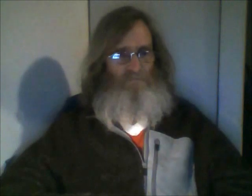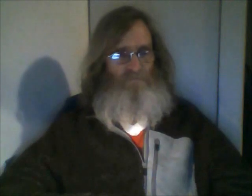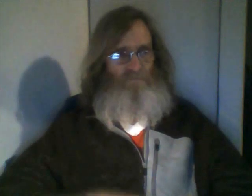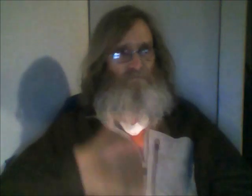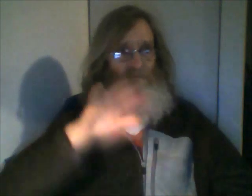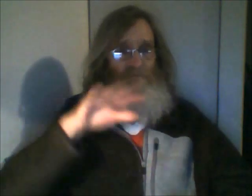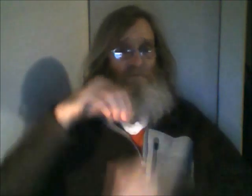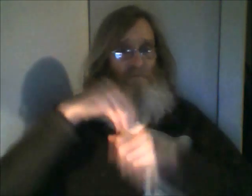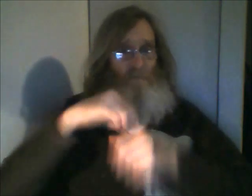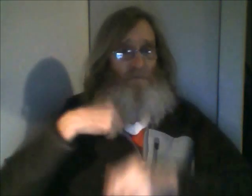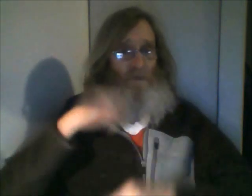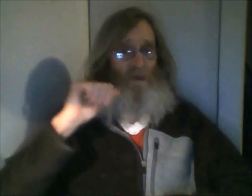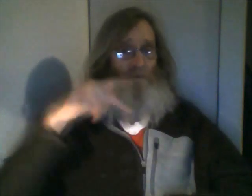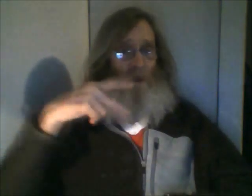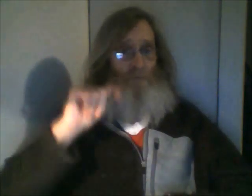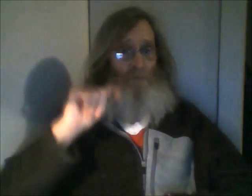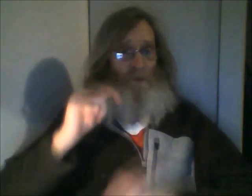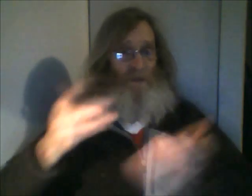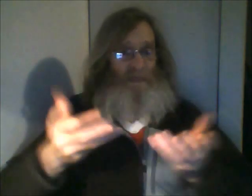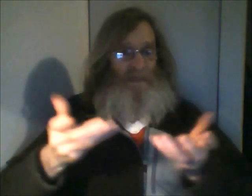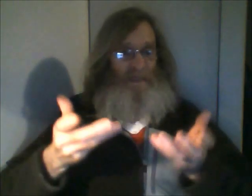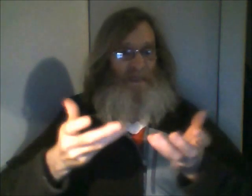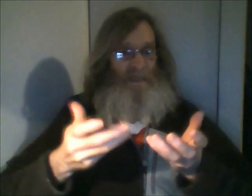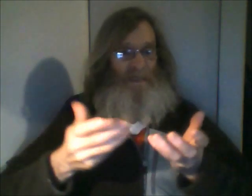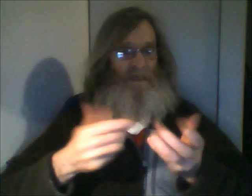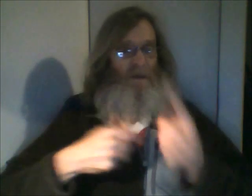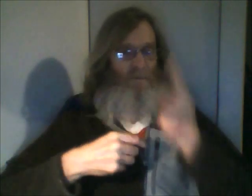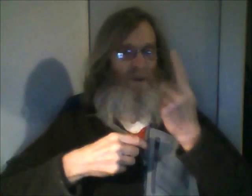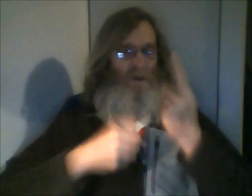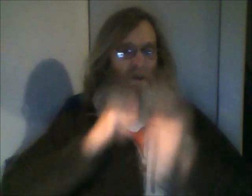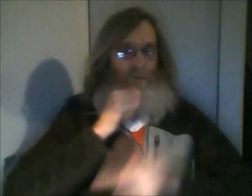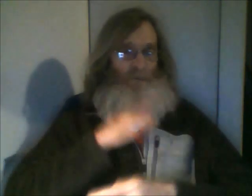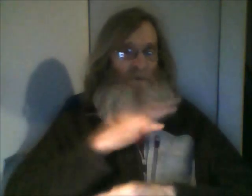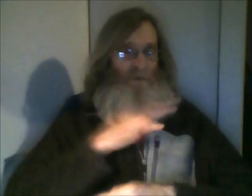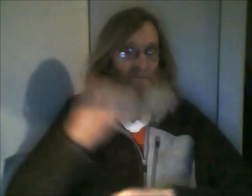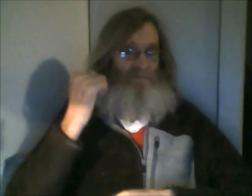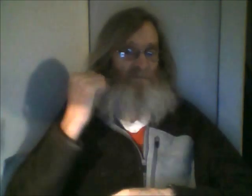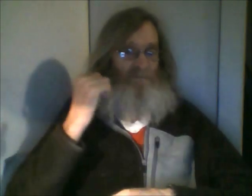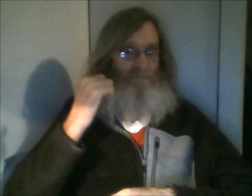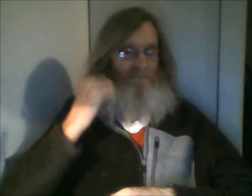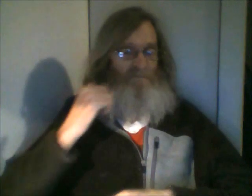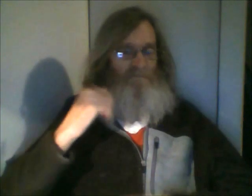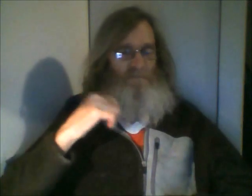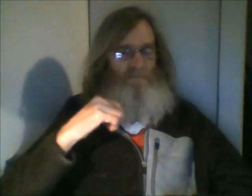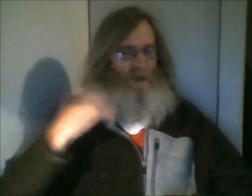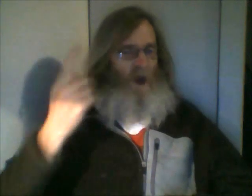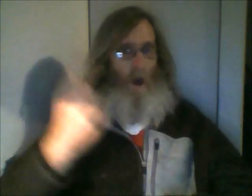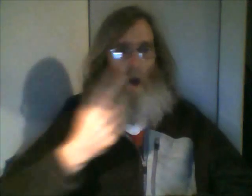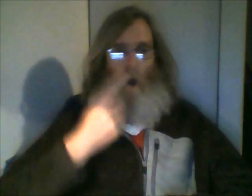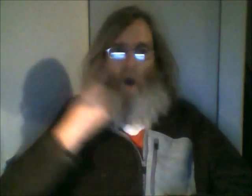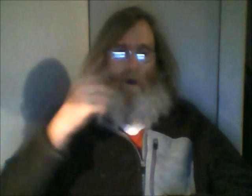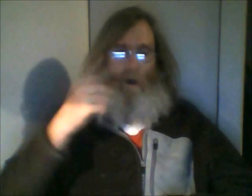could mean to you. And now get a winter tire package worth up to $1,400, including tires, wheels, installation, mounting, and